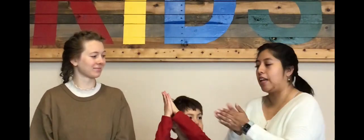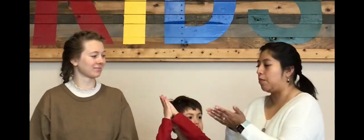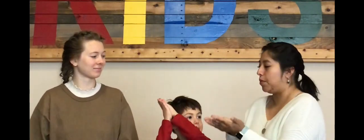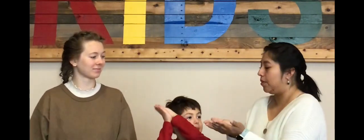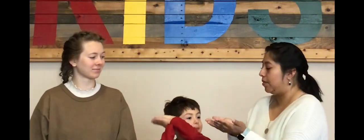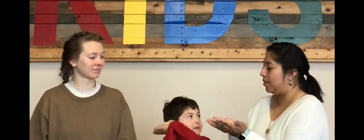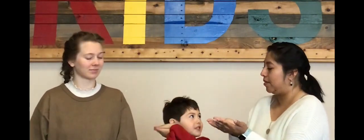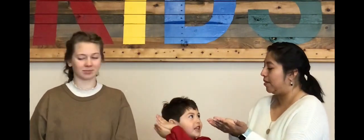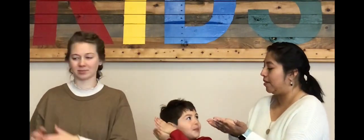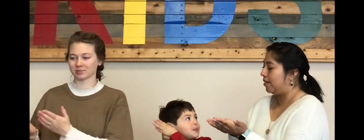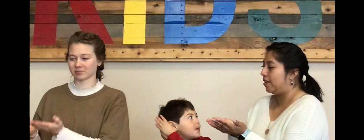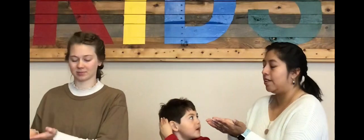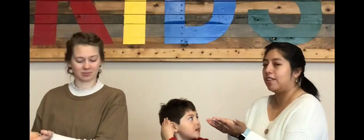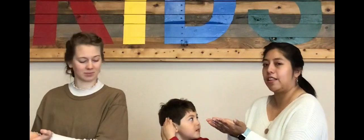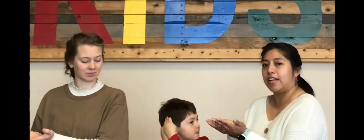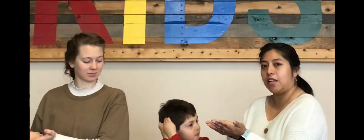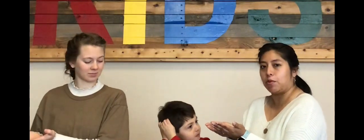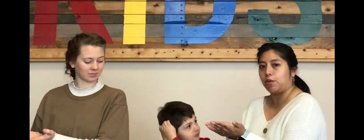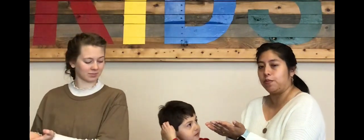Tiempo. De libro.